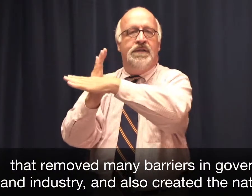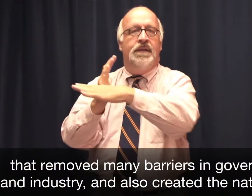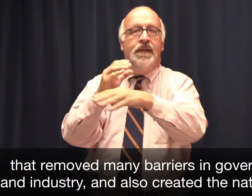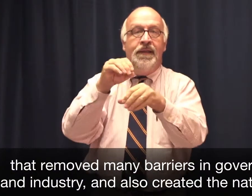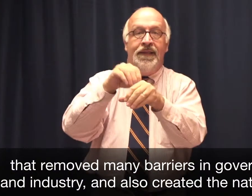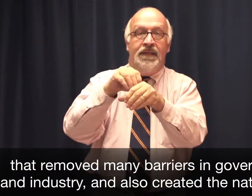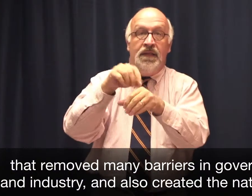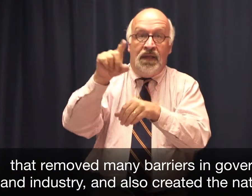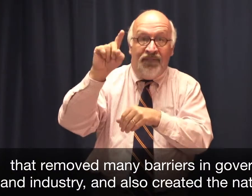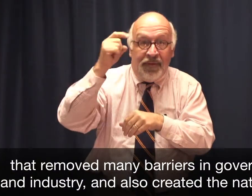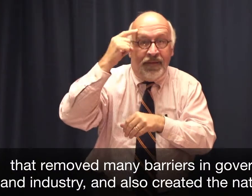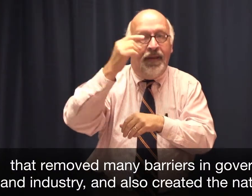government and industry.